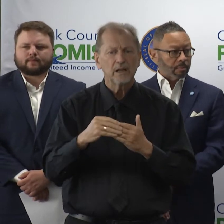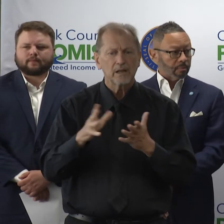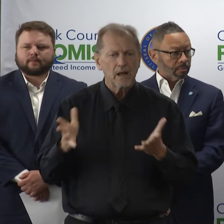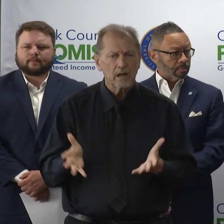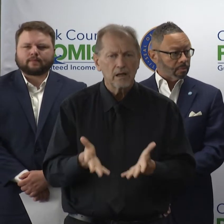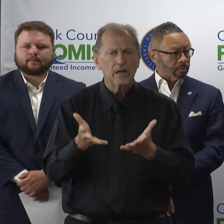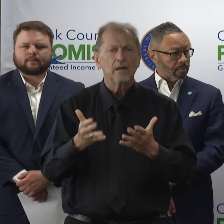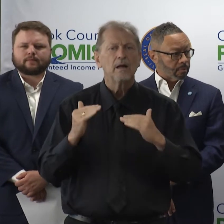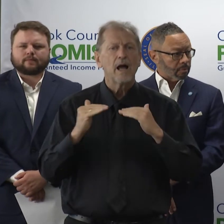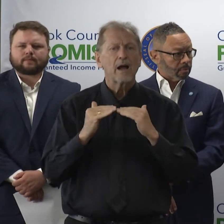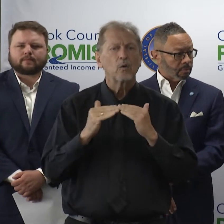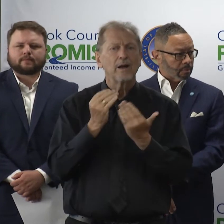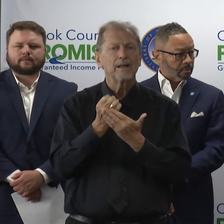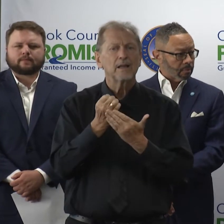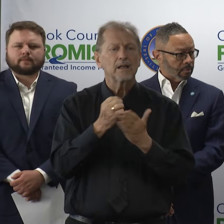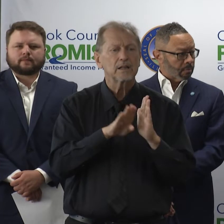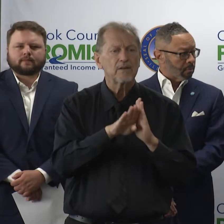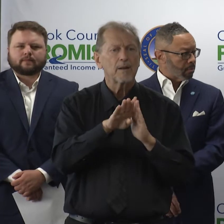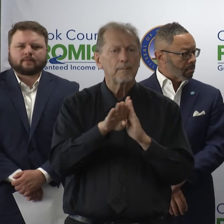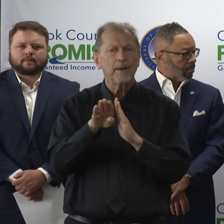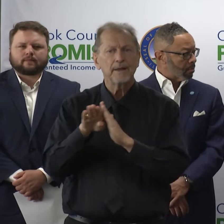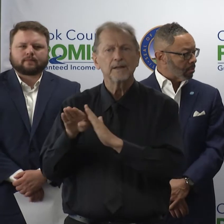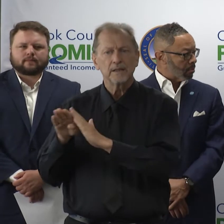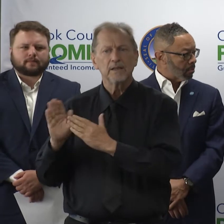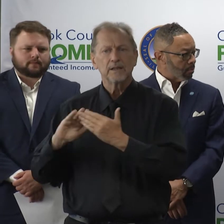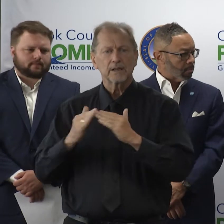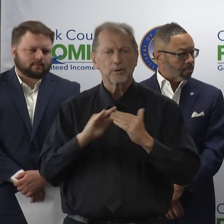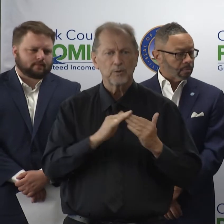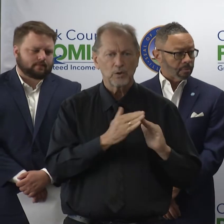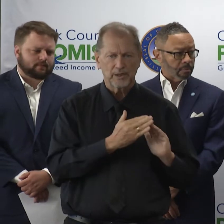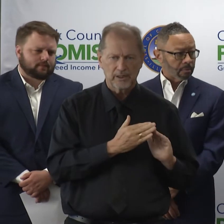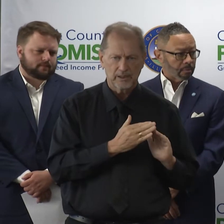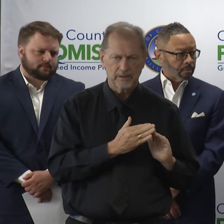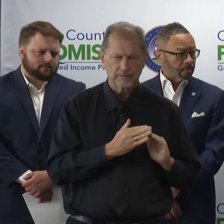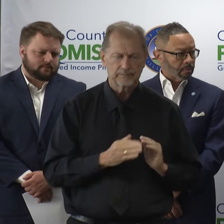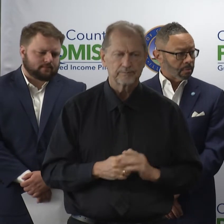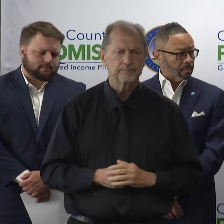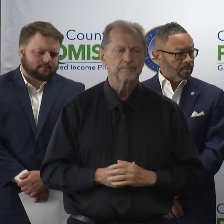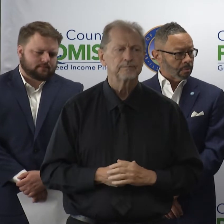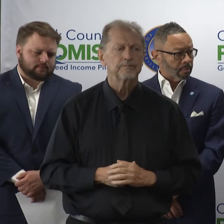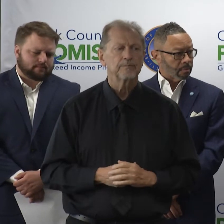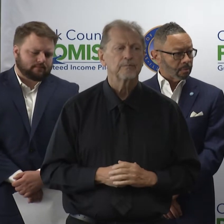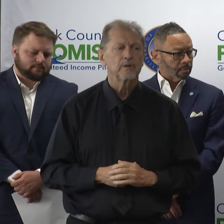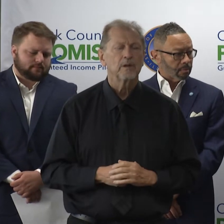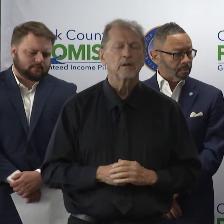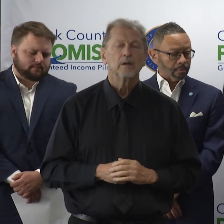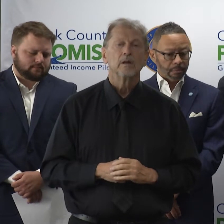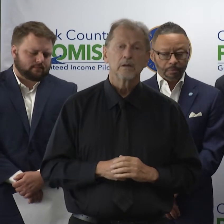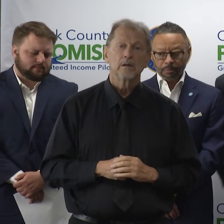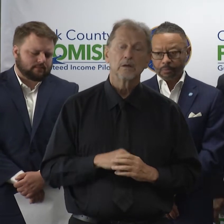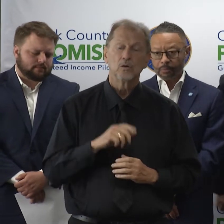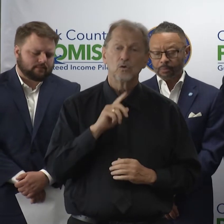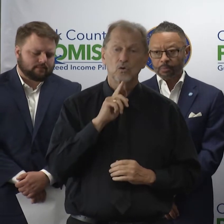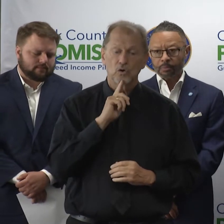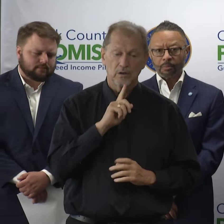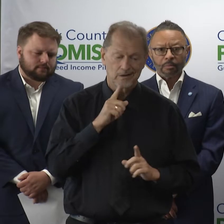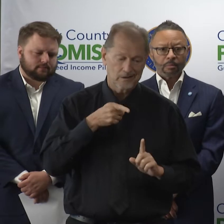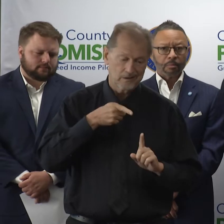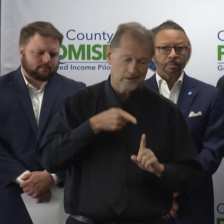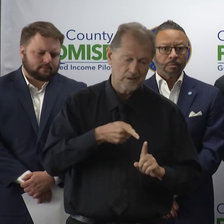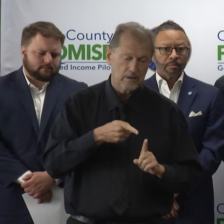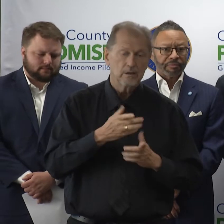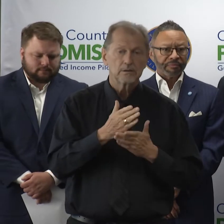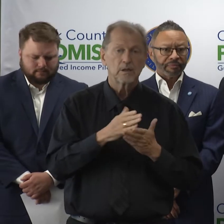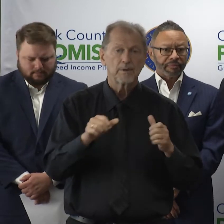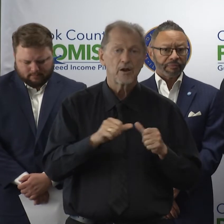equitable economic development and community development within our communities, particularly in areas that have suffered